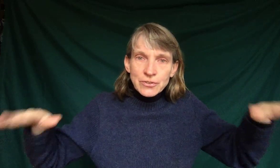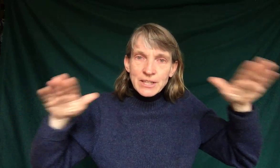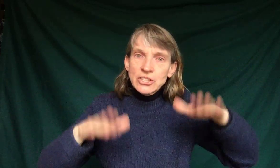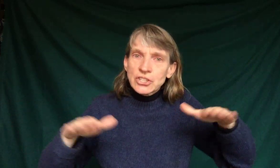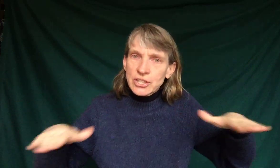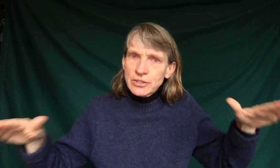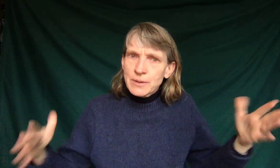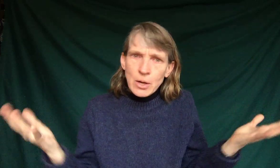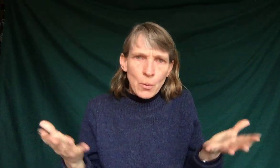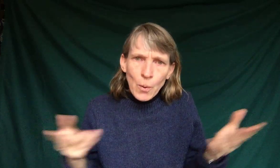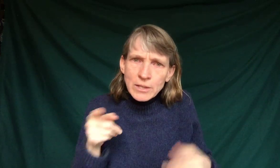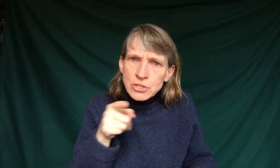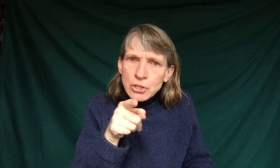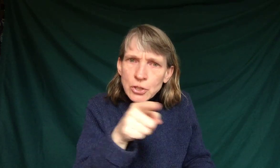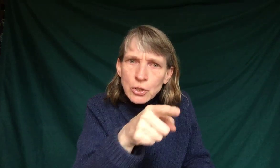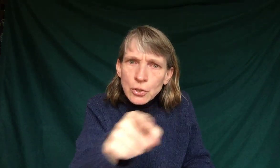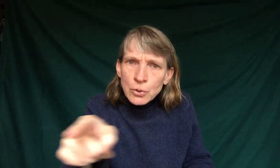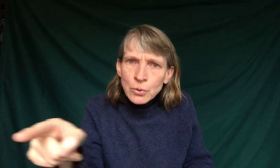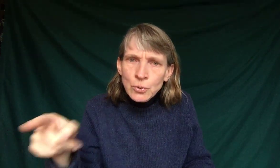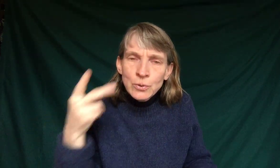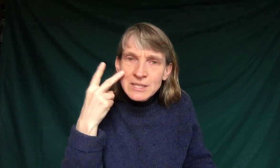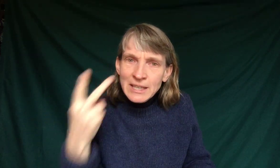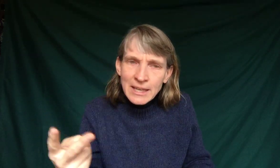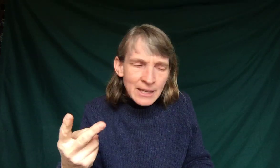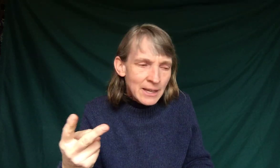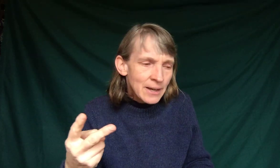Children, what do you see?